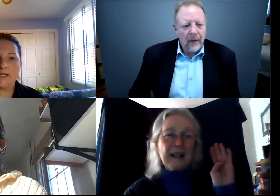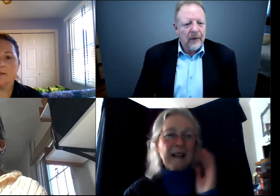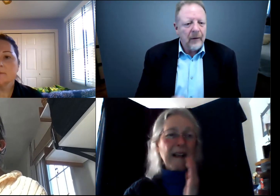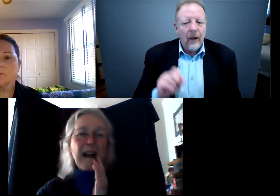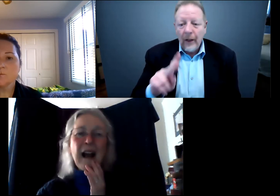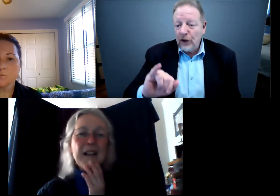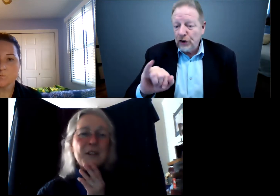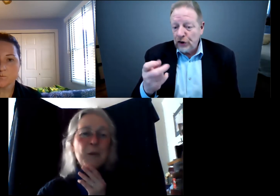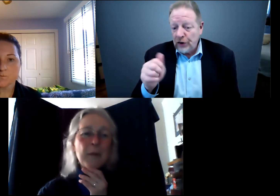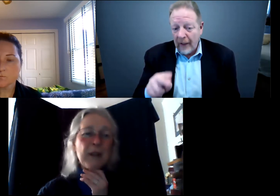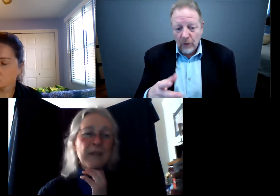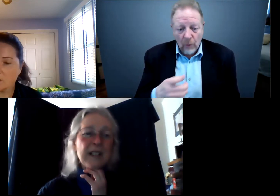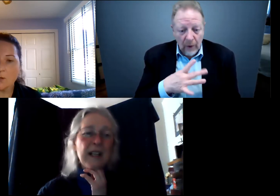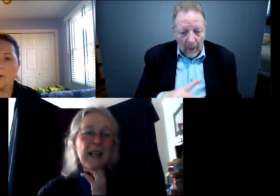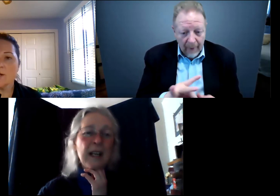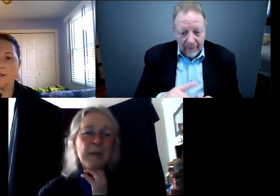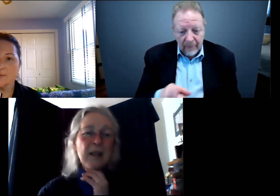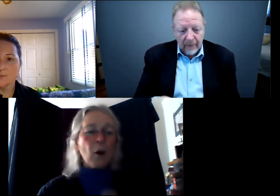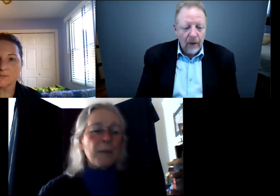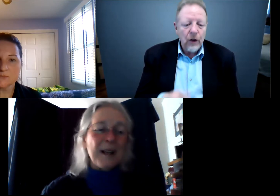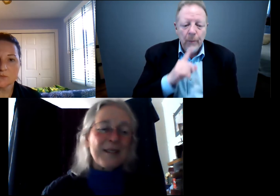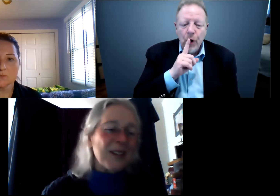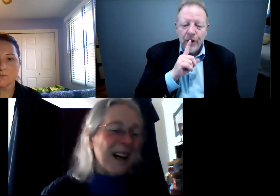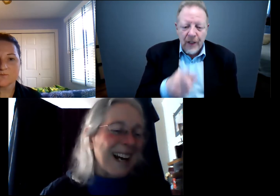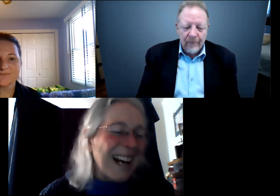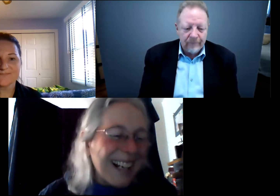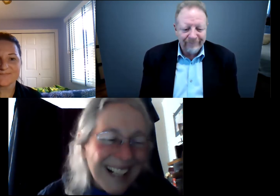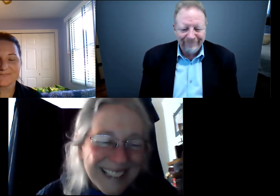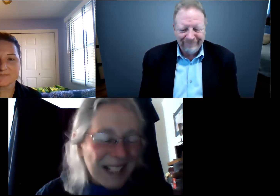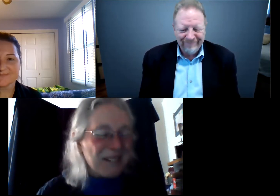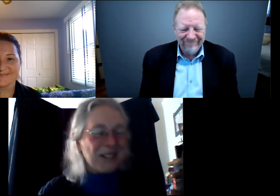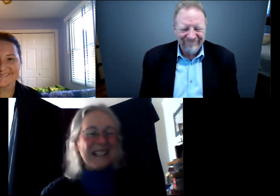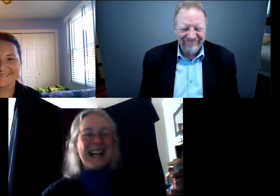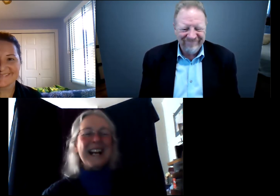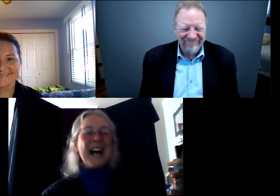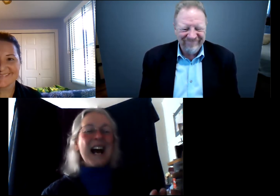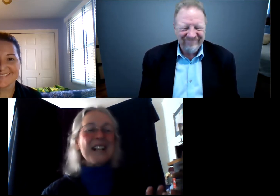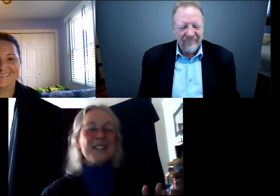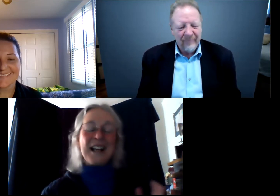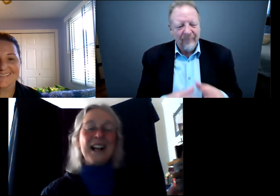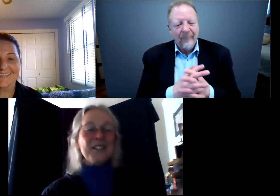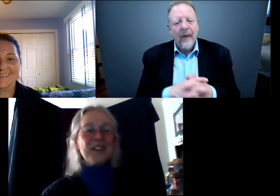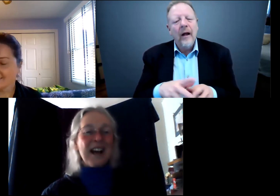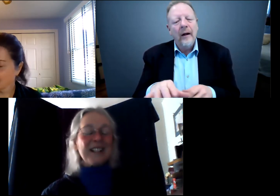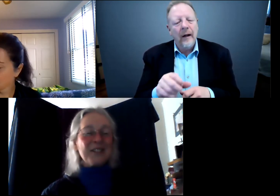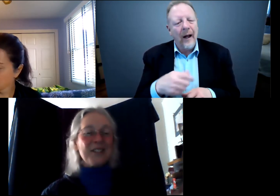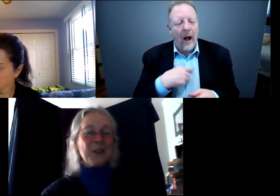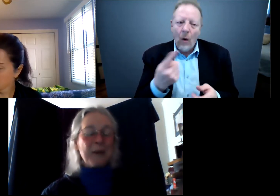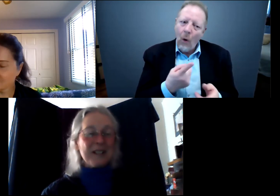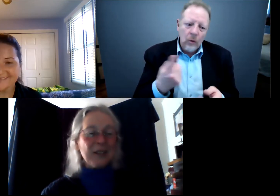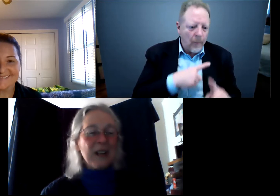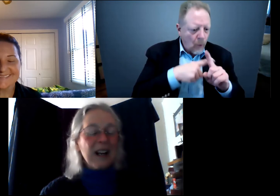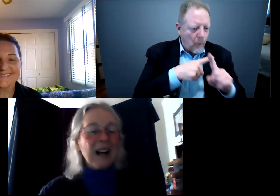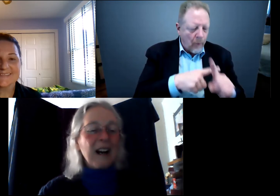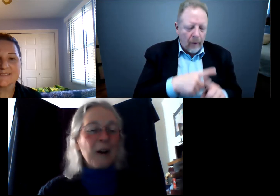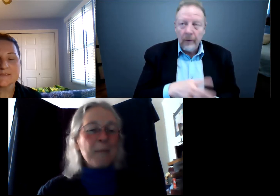Okay, Jan? You're muted? You're muted, Jen. I keep doing that. And I do know how to use Zoom.